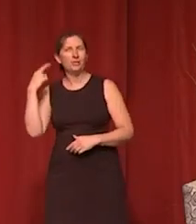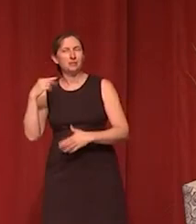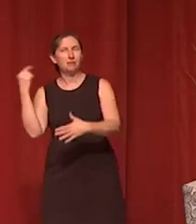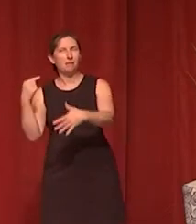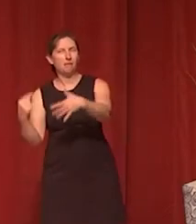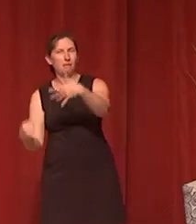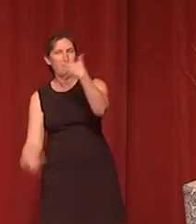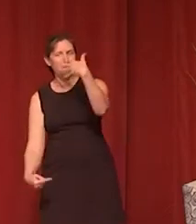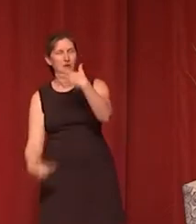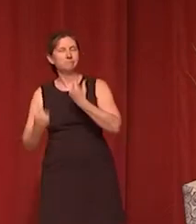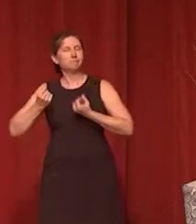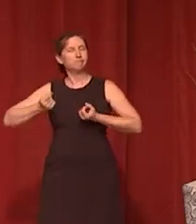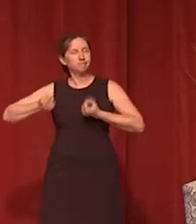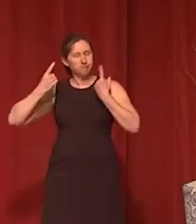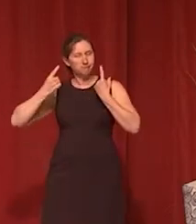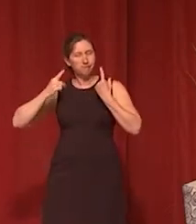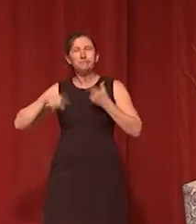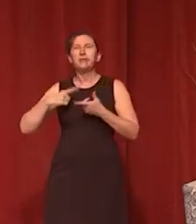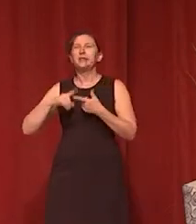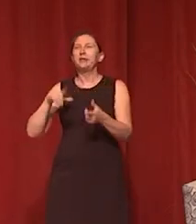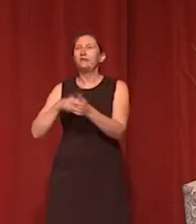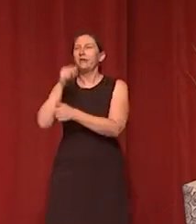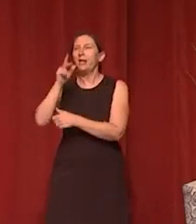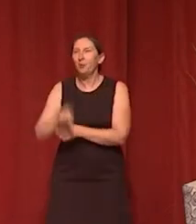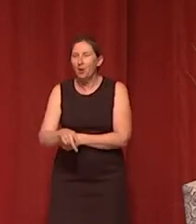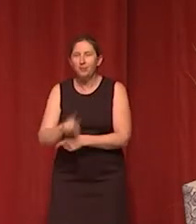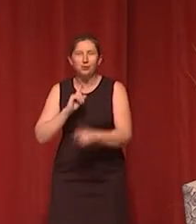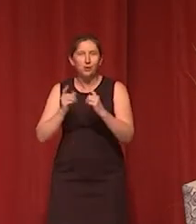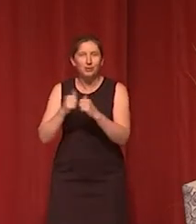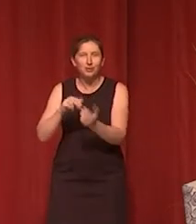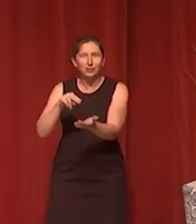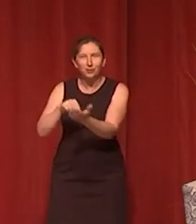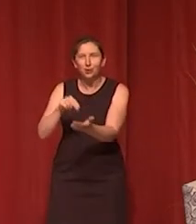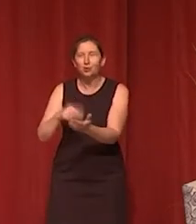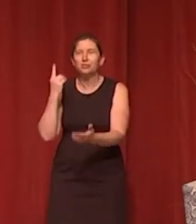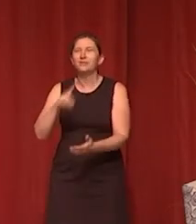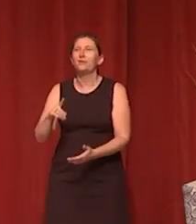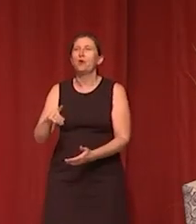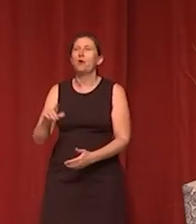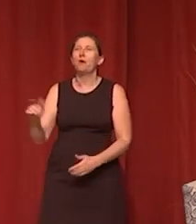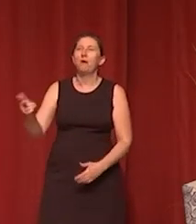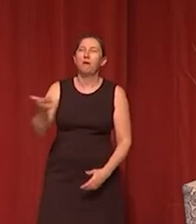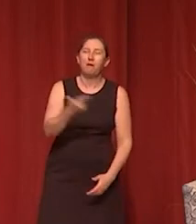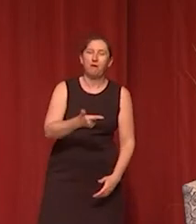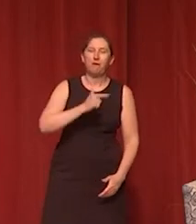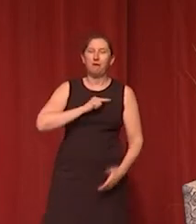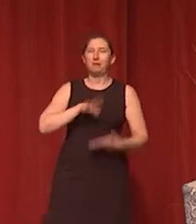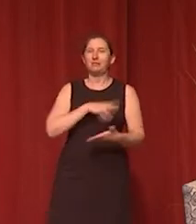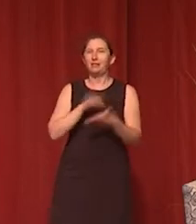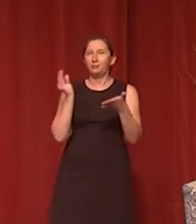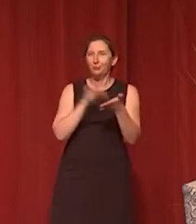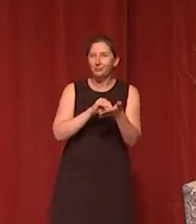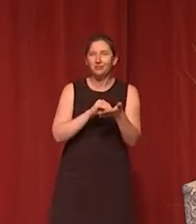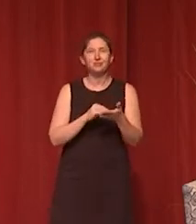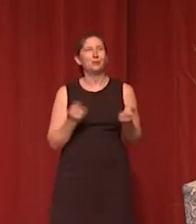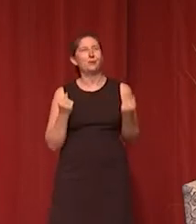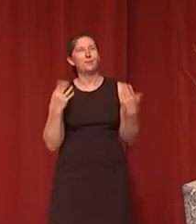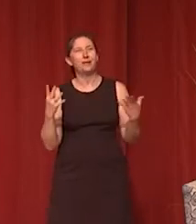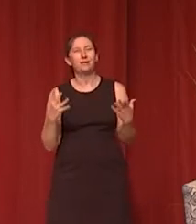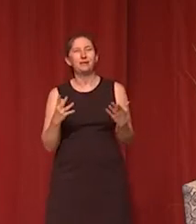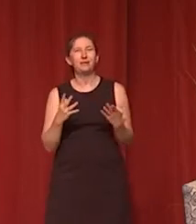through everything, and then follow up to be triaged in clinic as well. So a lot of visits beforehand as